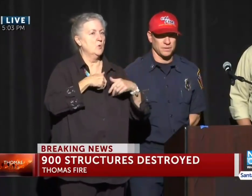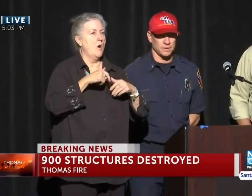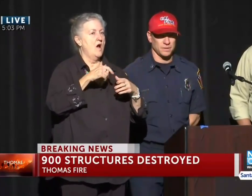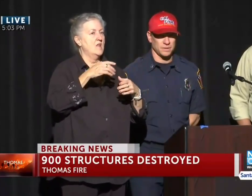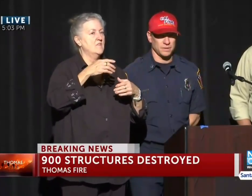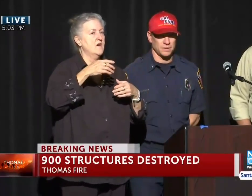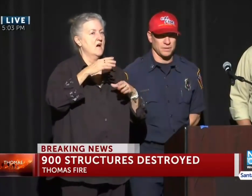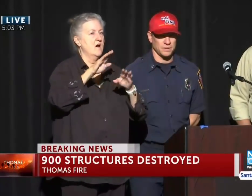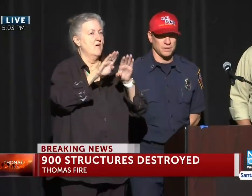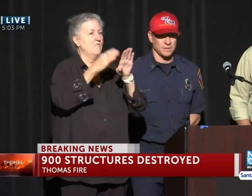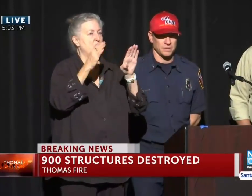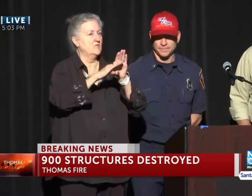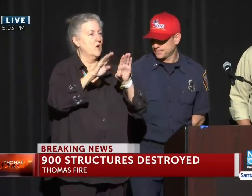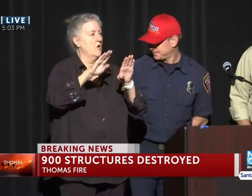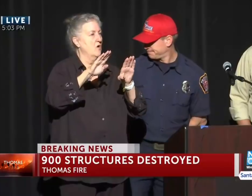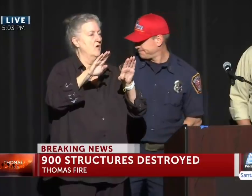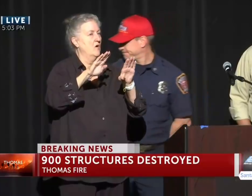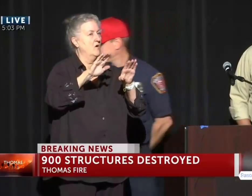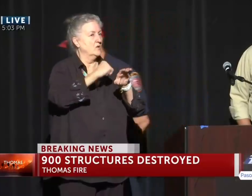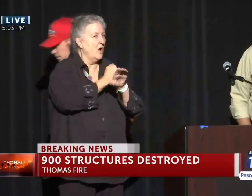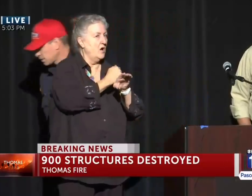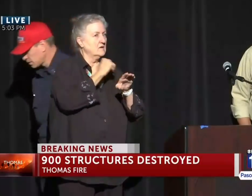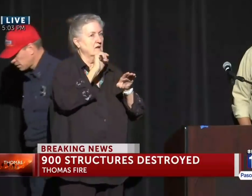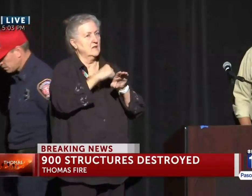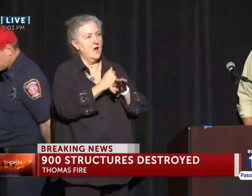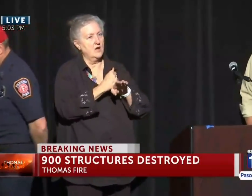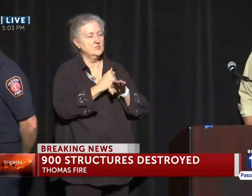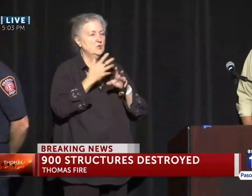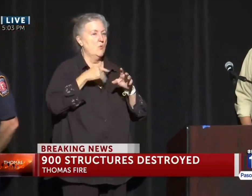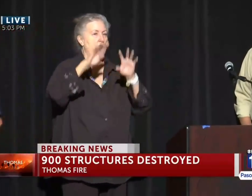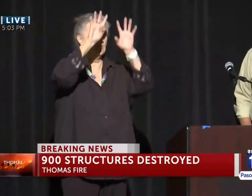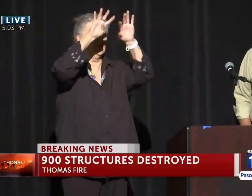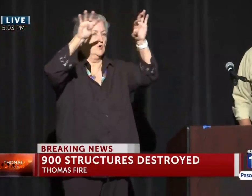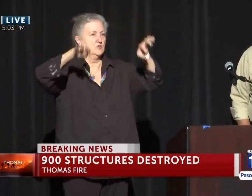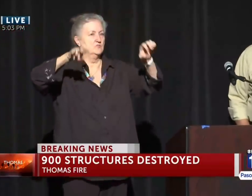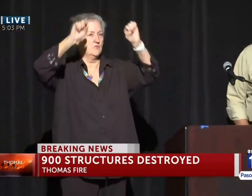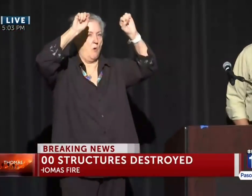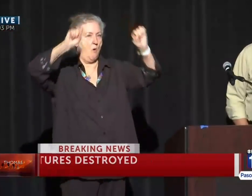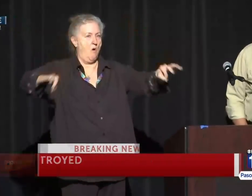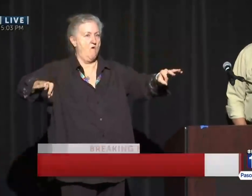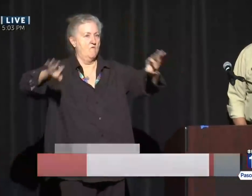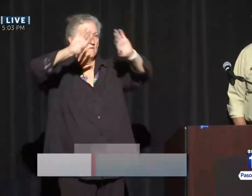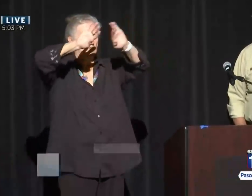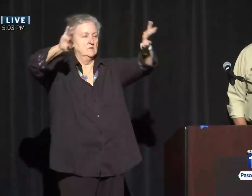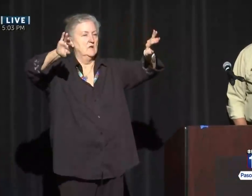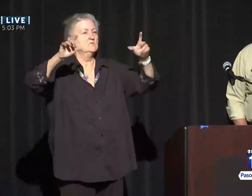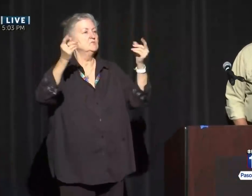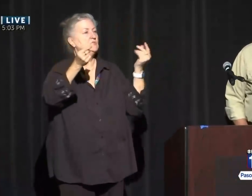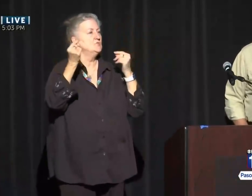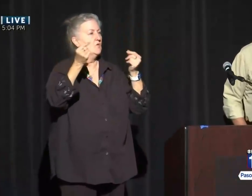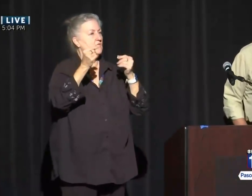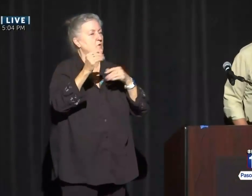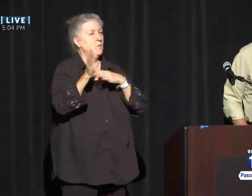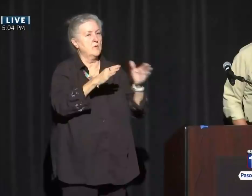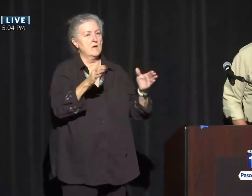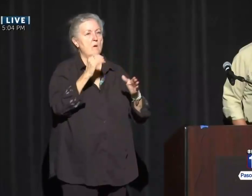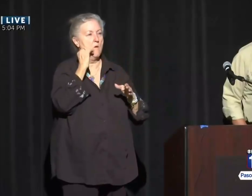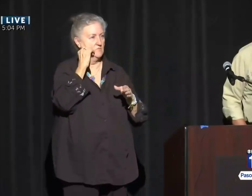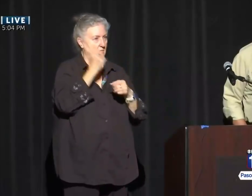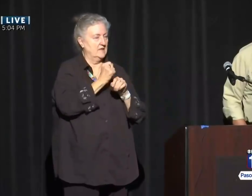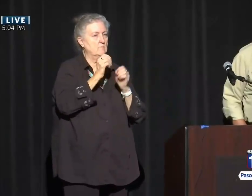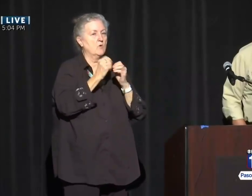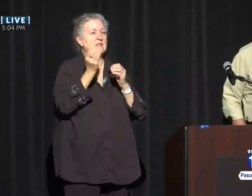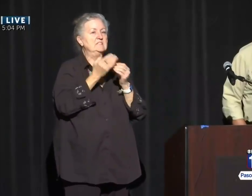door open? Do you want the curtains pulled off the windows? What do you want us to do to prepare our home to make it easier